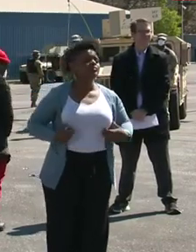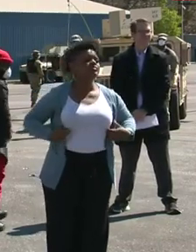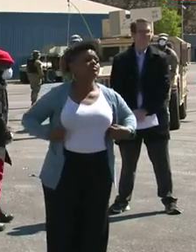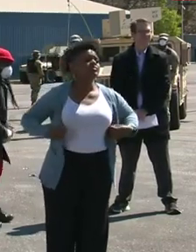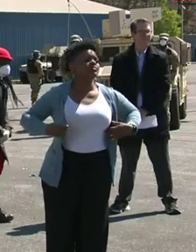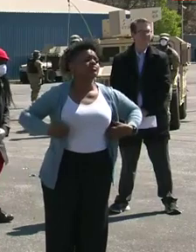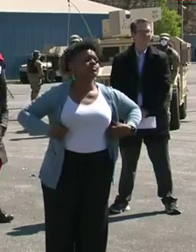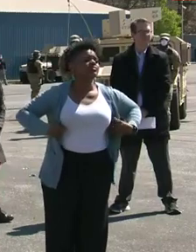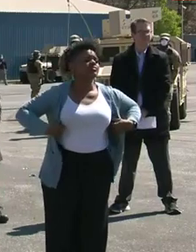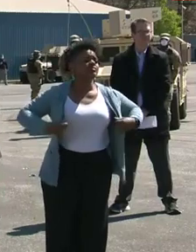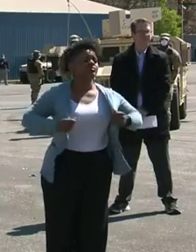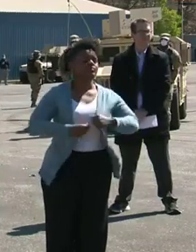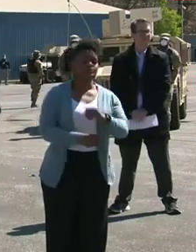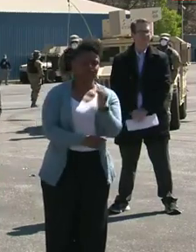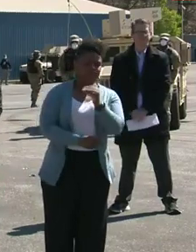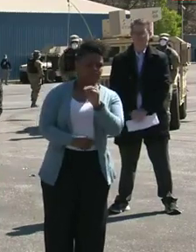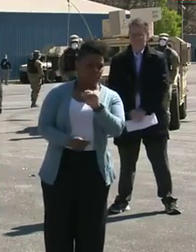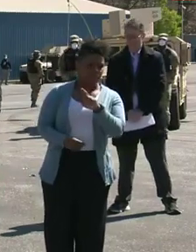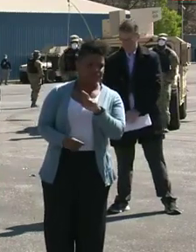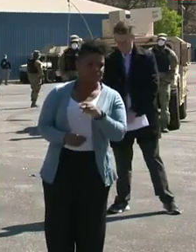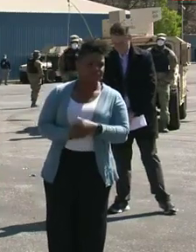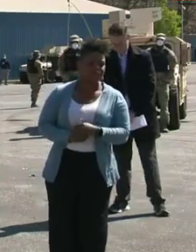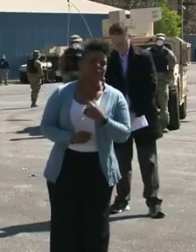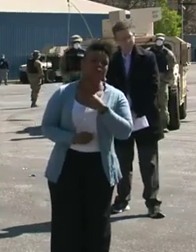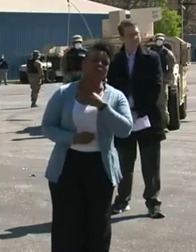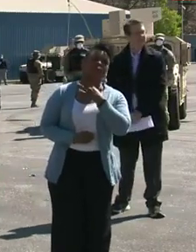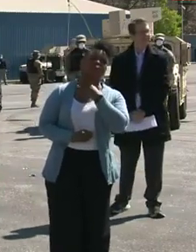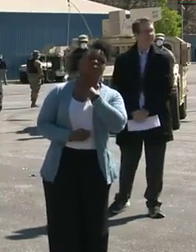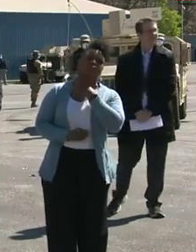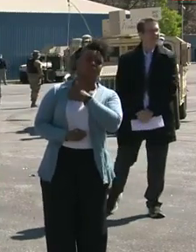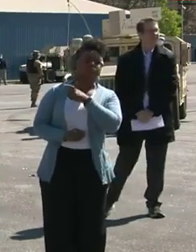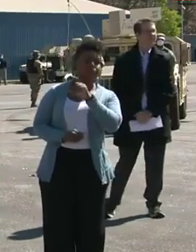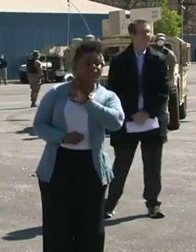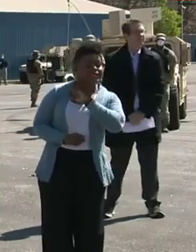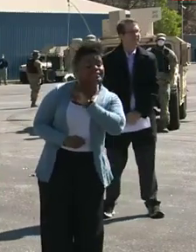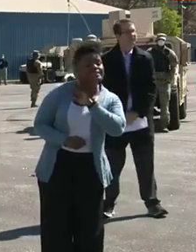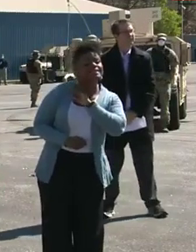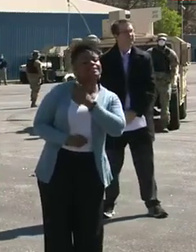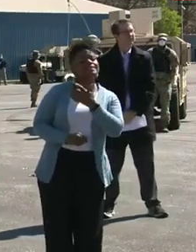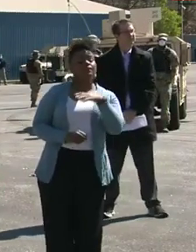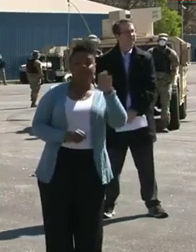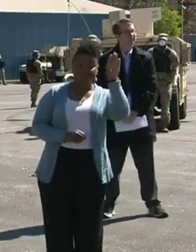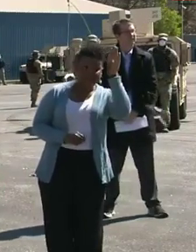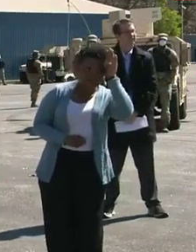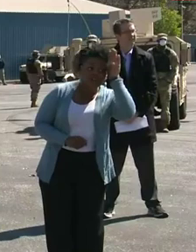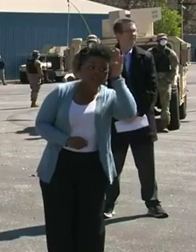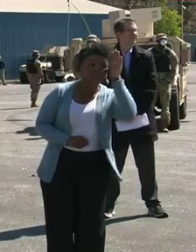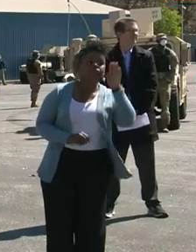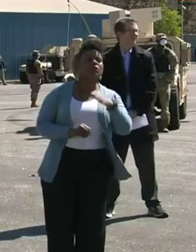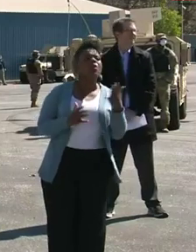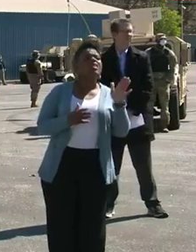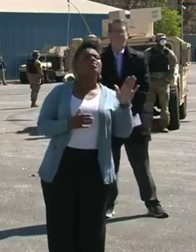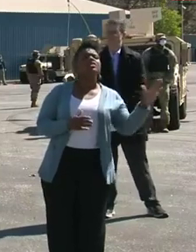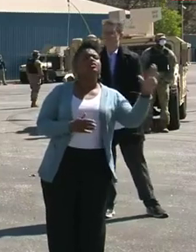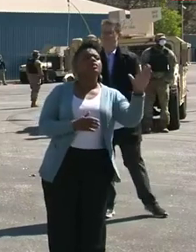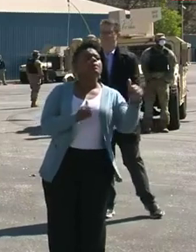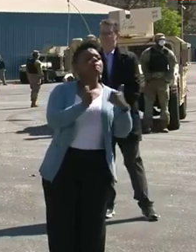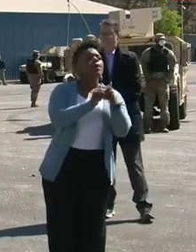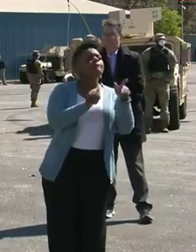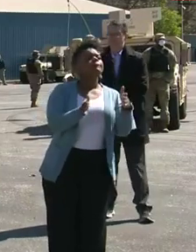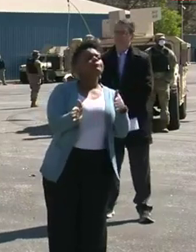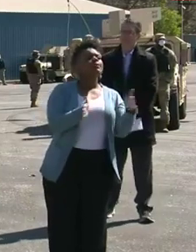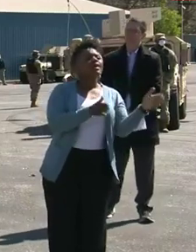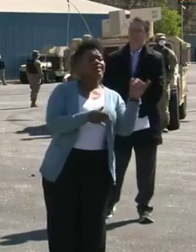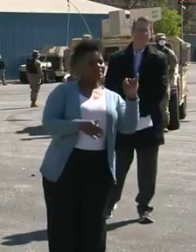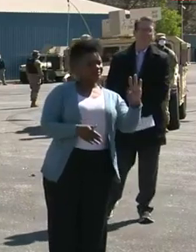Mayor, I'm kind of curious in terms of what are the police department and fire EMS contingency plan should a large number of members